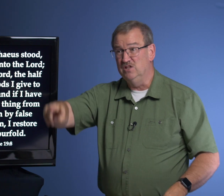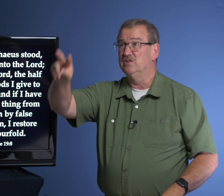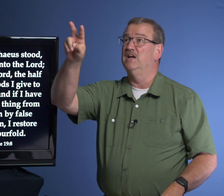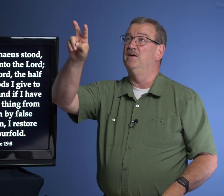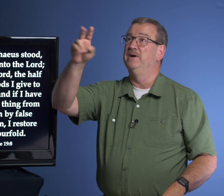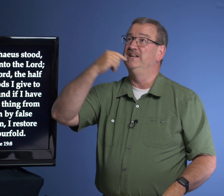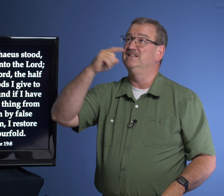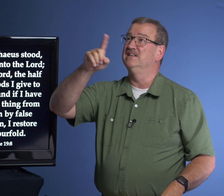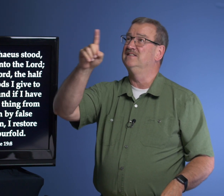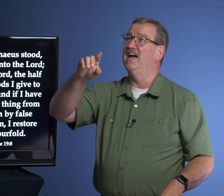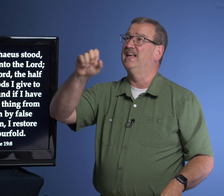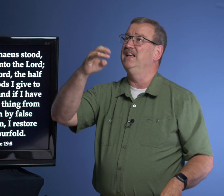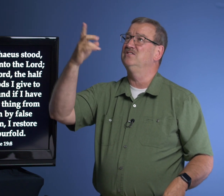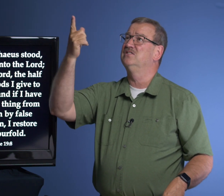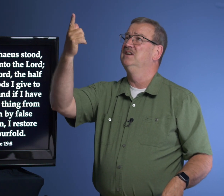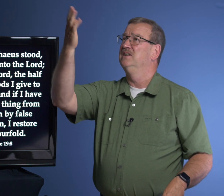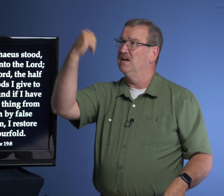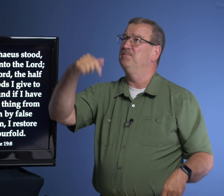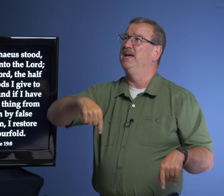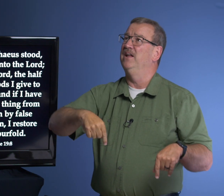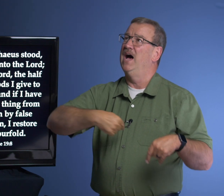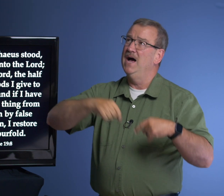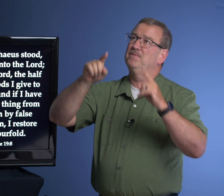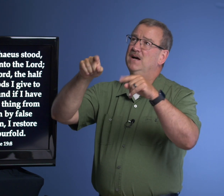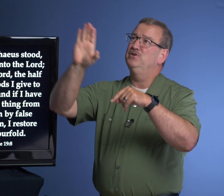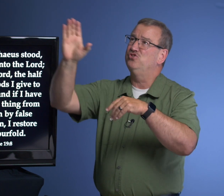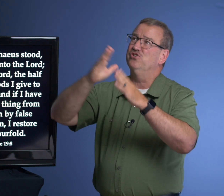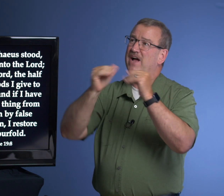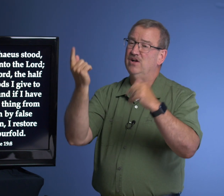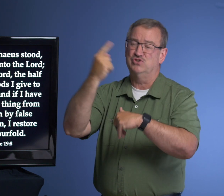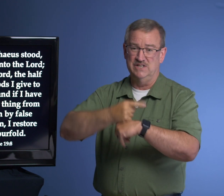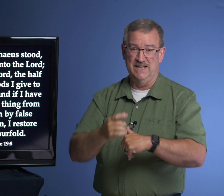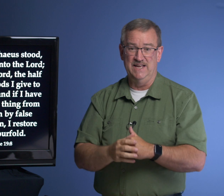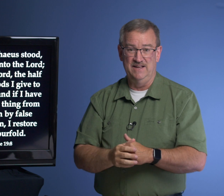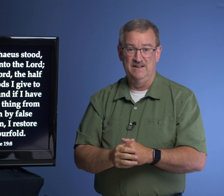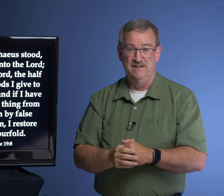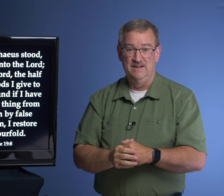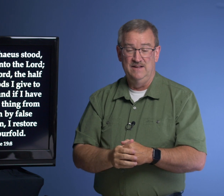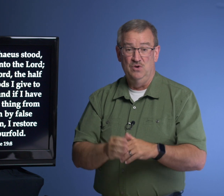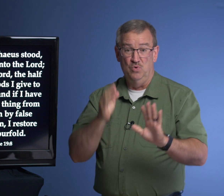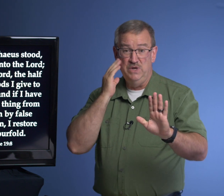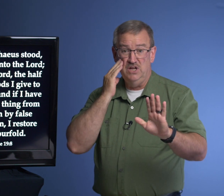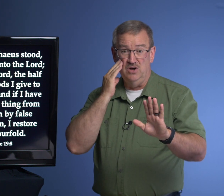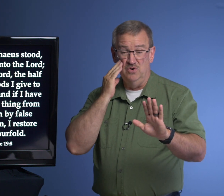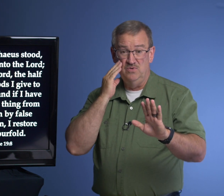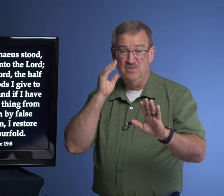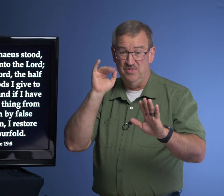looked up and he said, Zacchaeus, come down. I'm coming to your house today. Well, we know